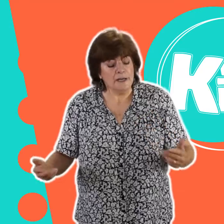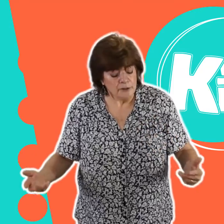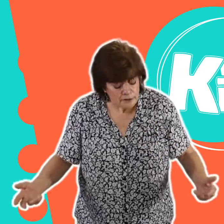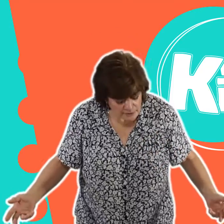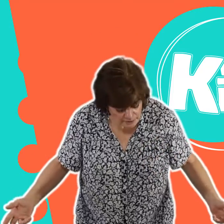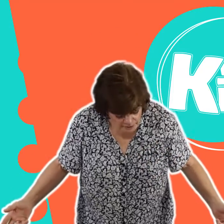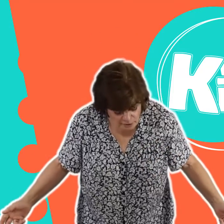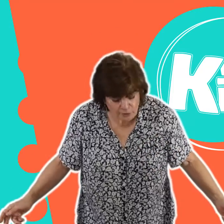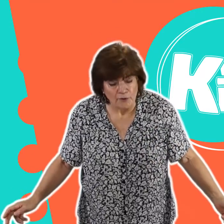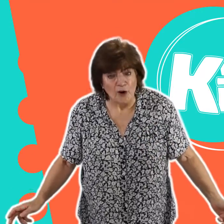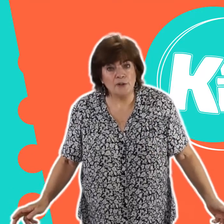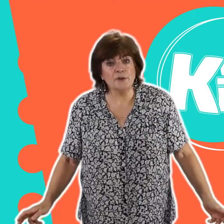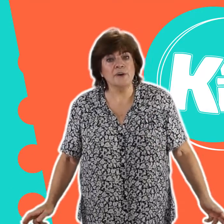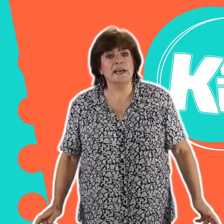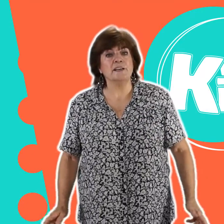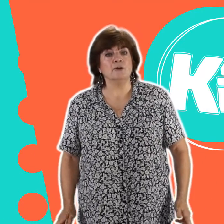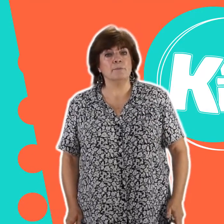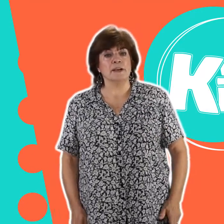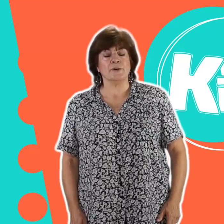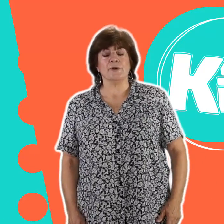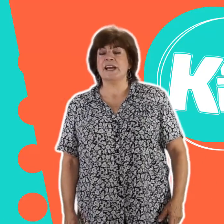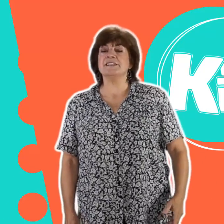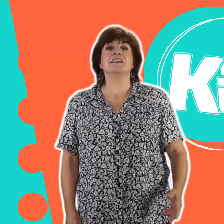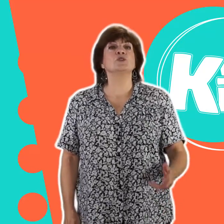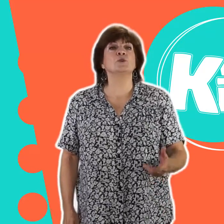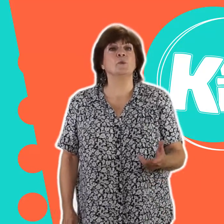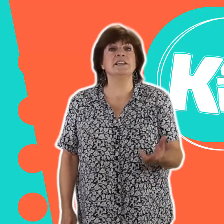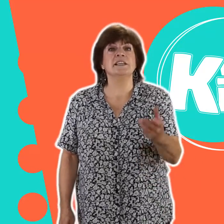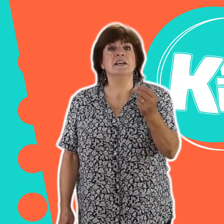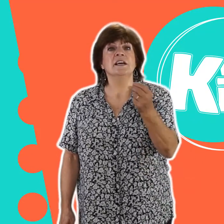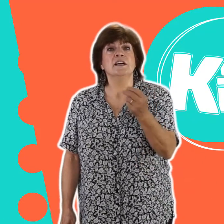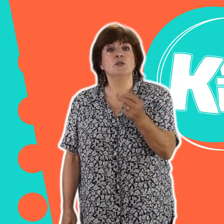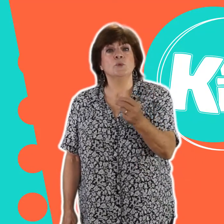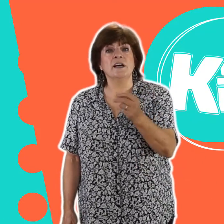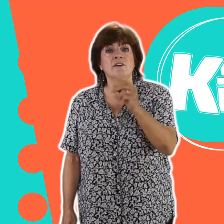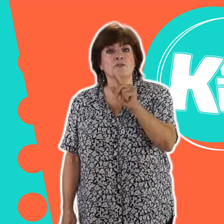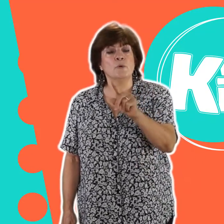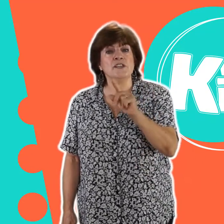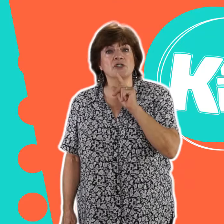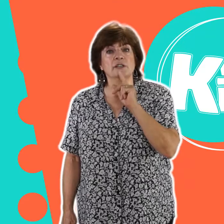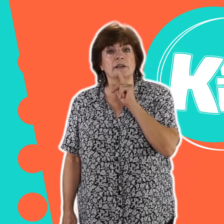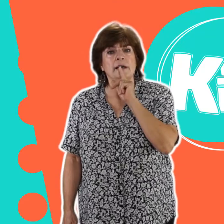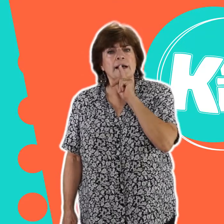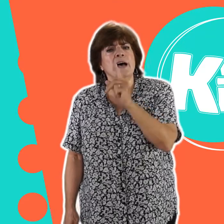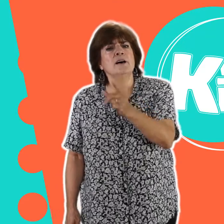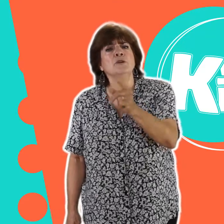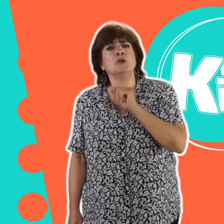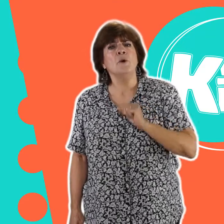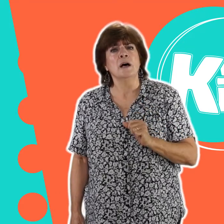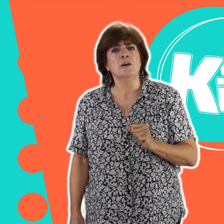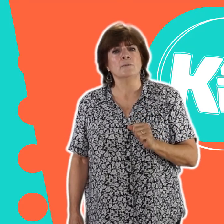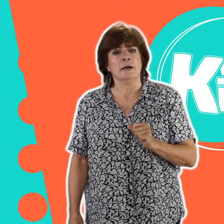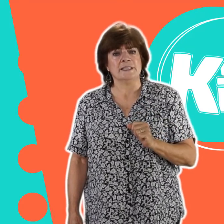honor your father and your mother. Exodus 20:12. Question, how do you honor mom and